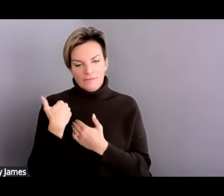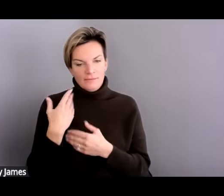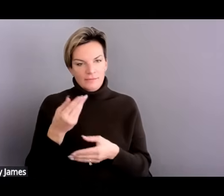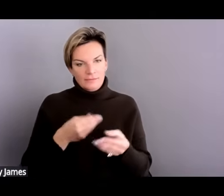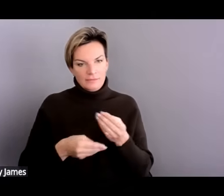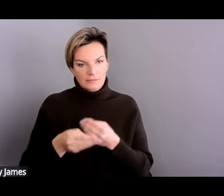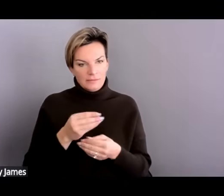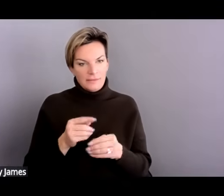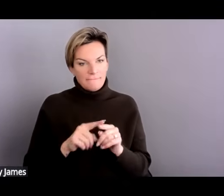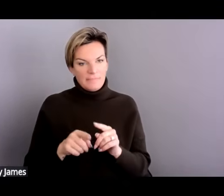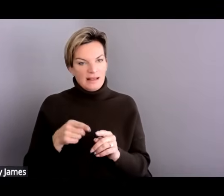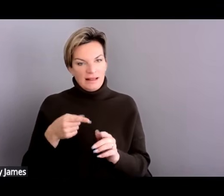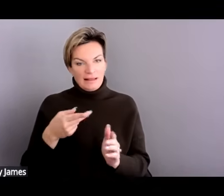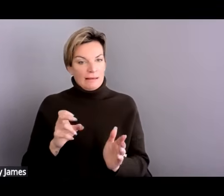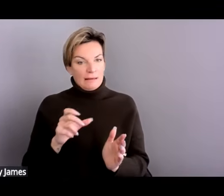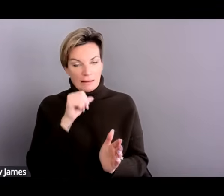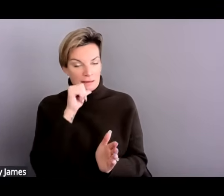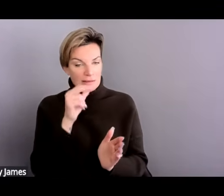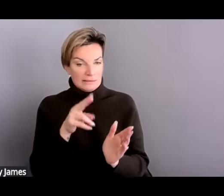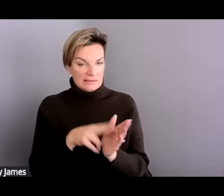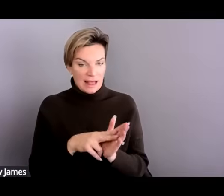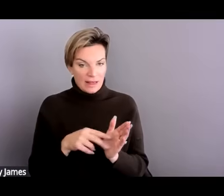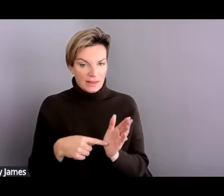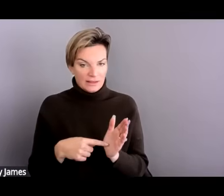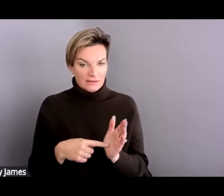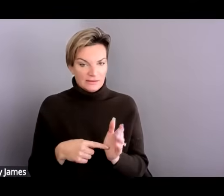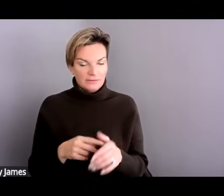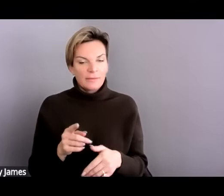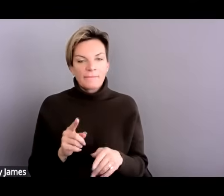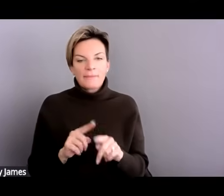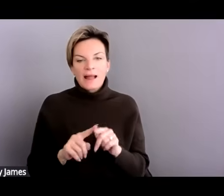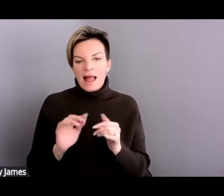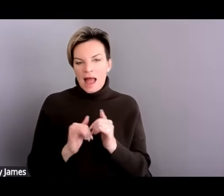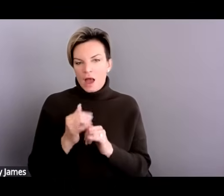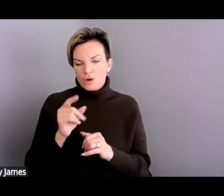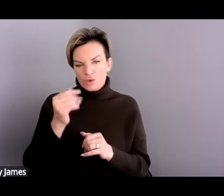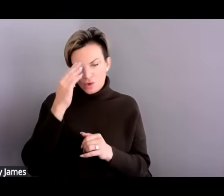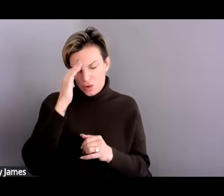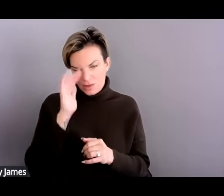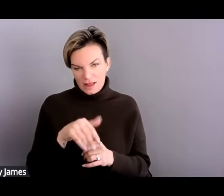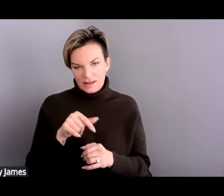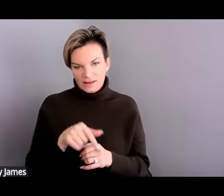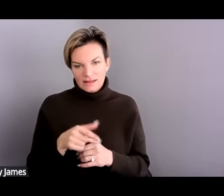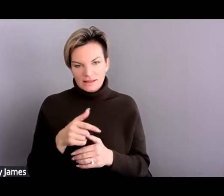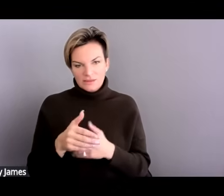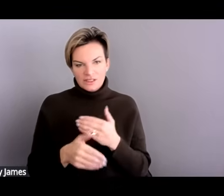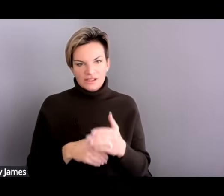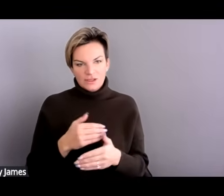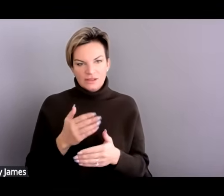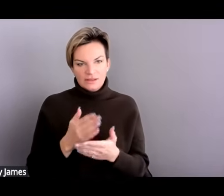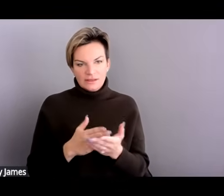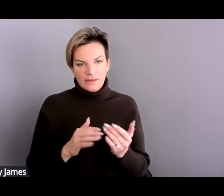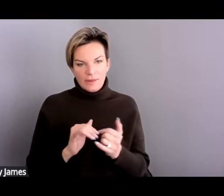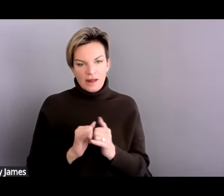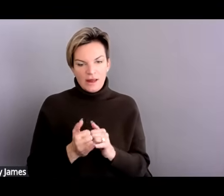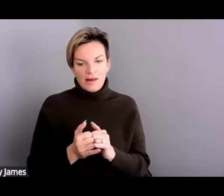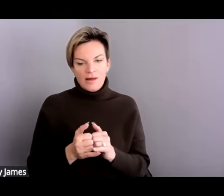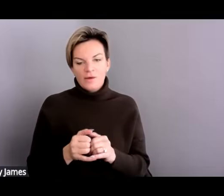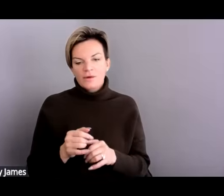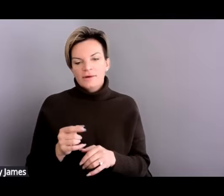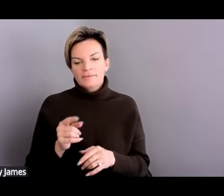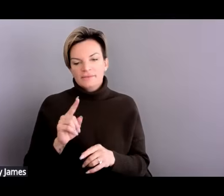Smith didn't sign this. And how do you know that? I mean, if you look at these procedures, somehow exemplars from